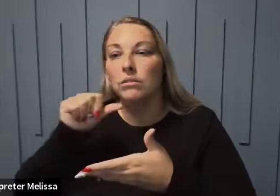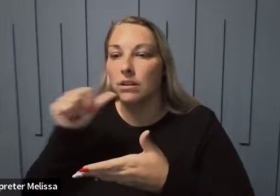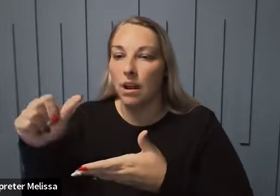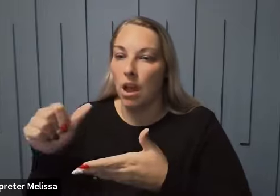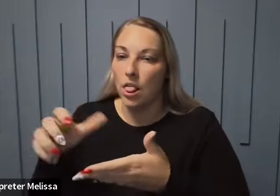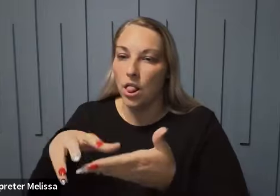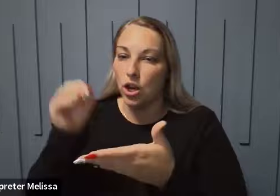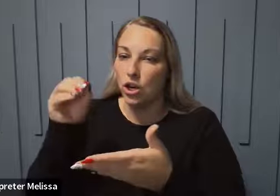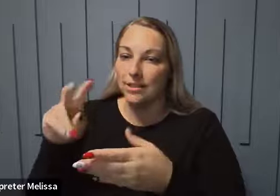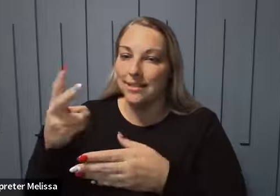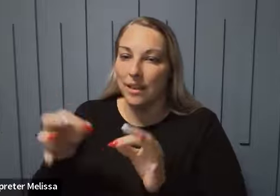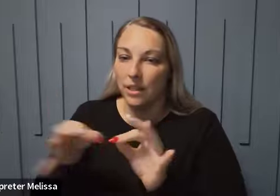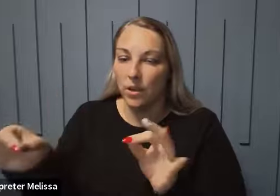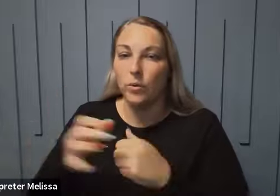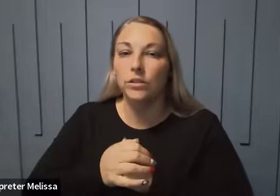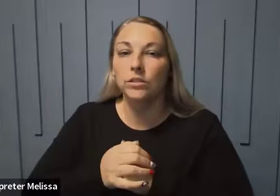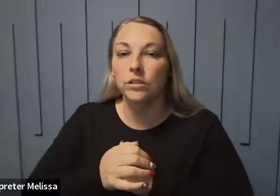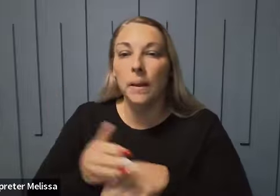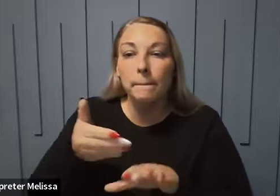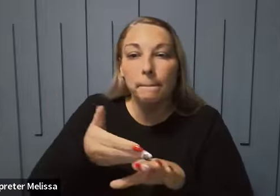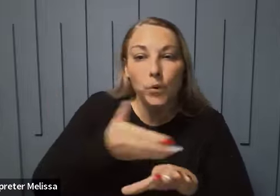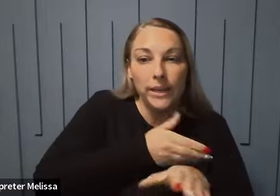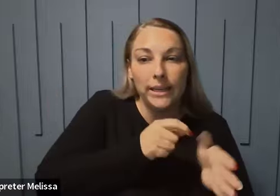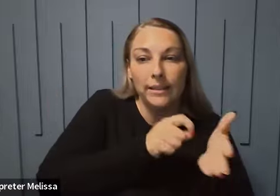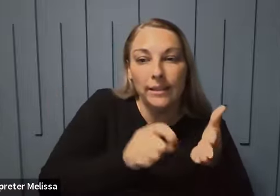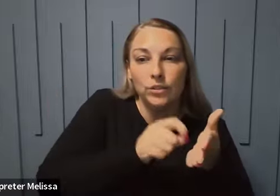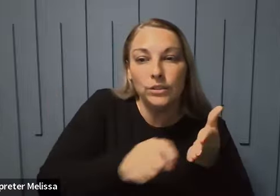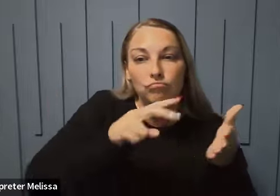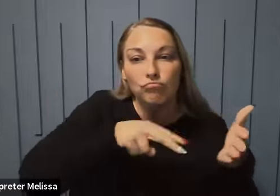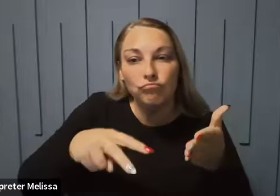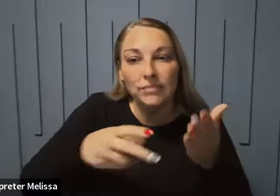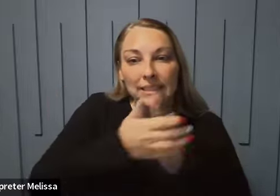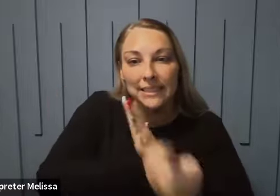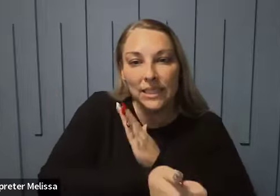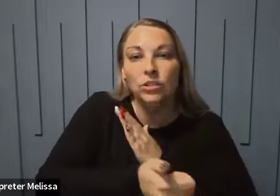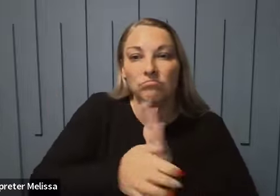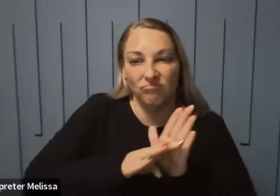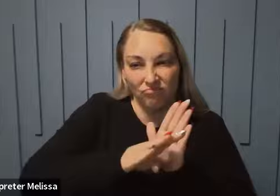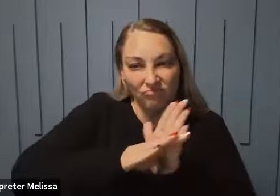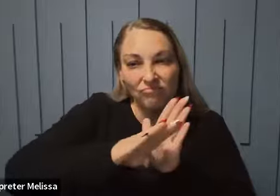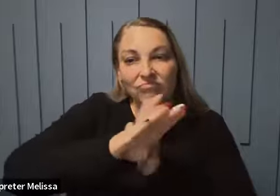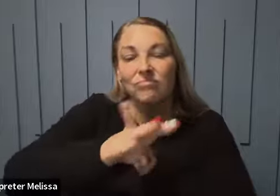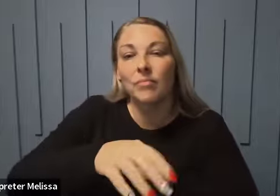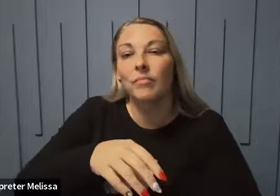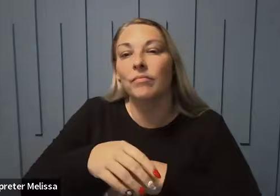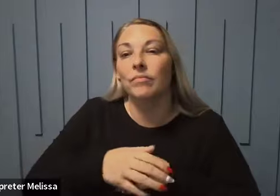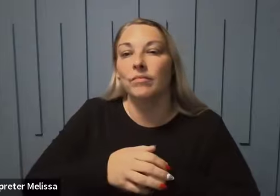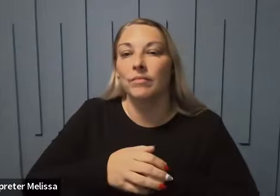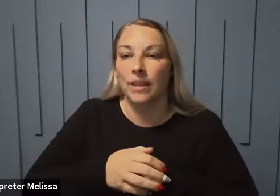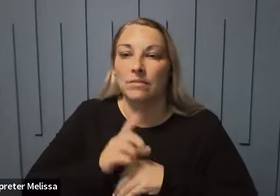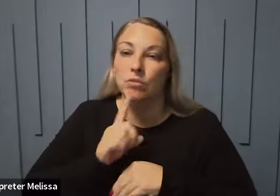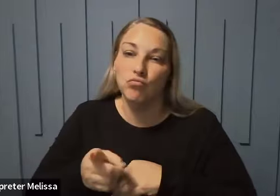does allow for the development of pre-literacy skills, which again have been really emphasized as we've come into